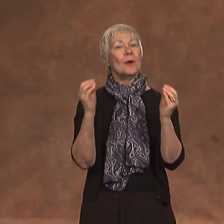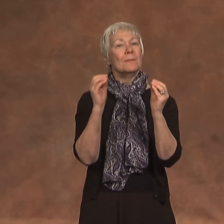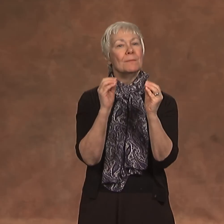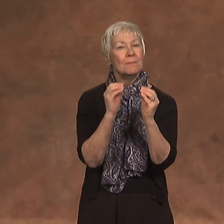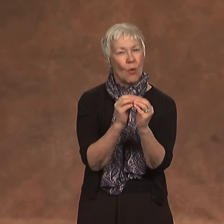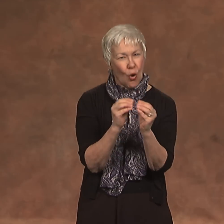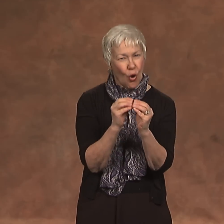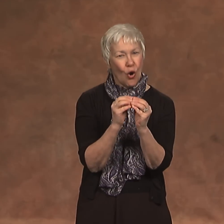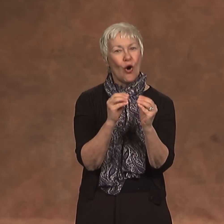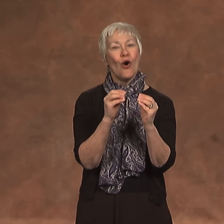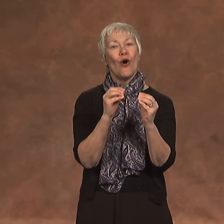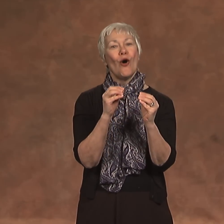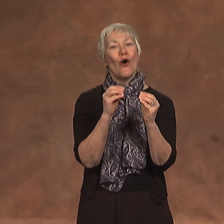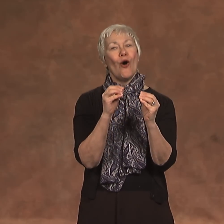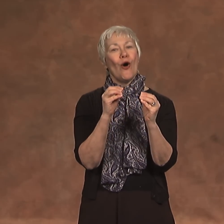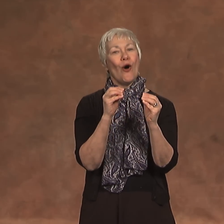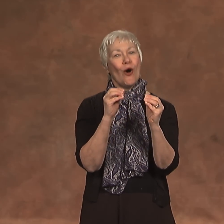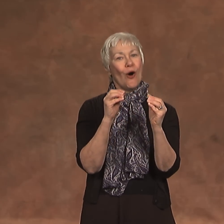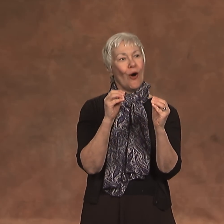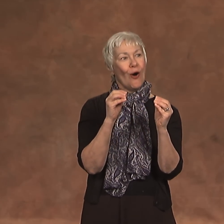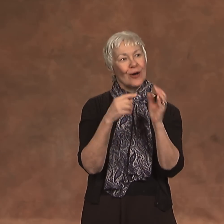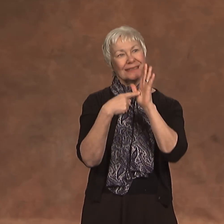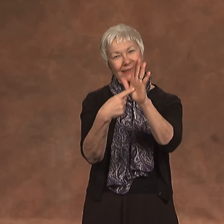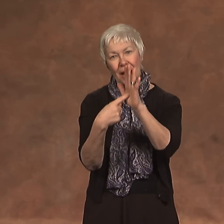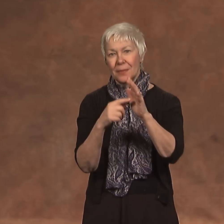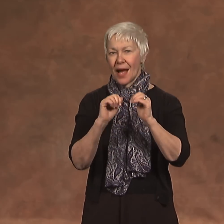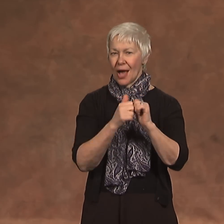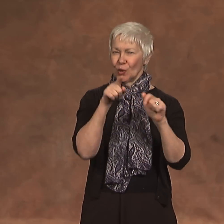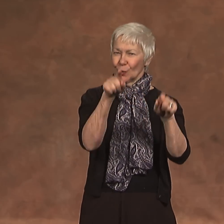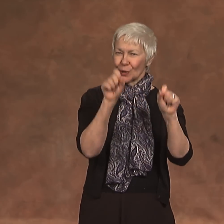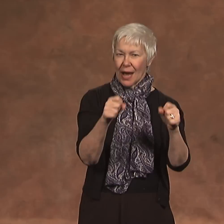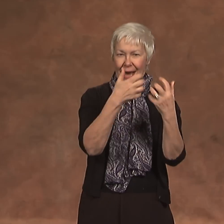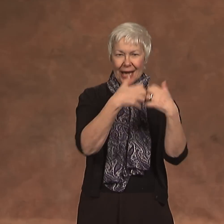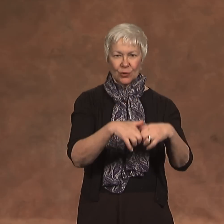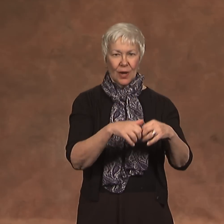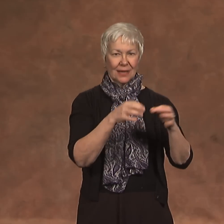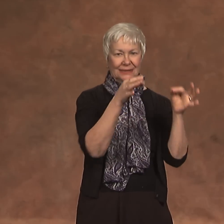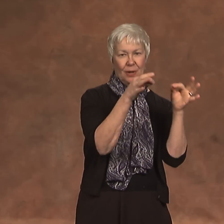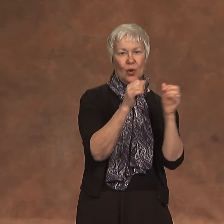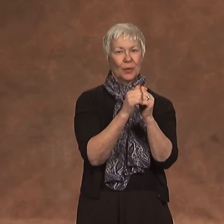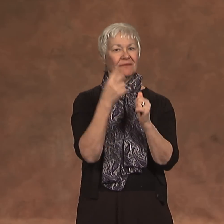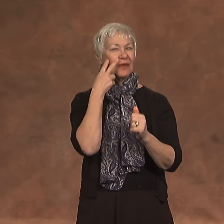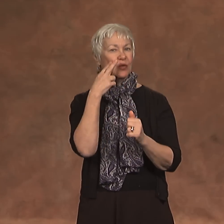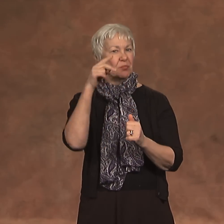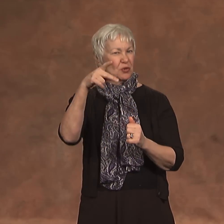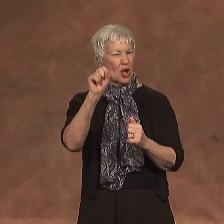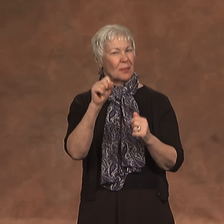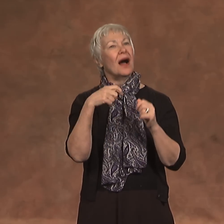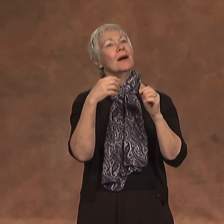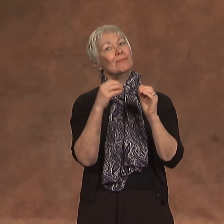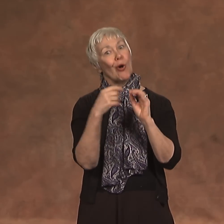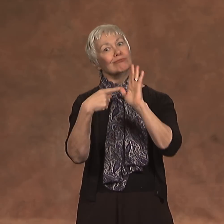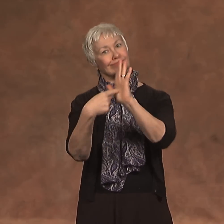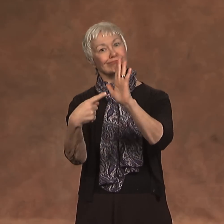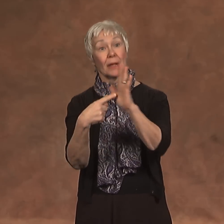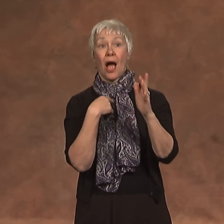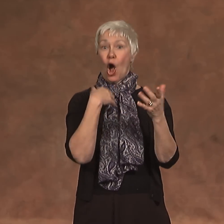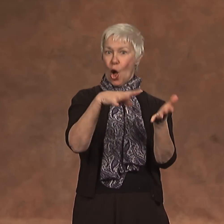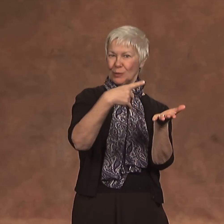I've just talked about how to ensure that students have visual access to the information being signed by the teacher and the information